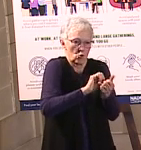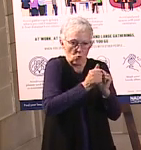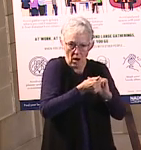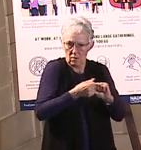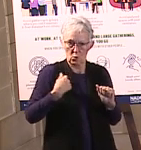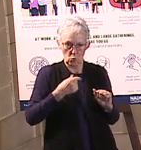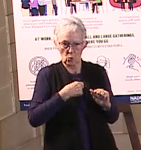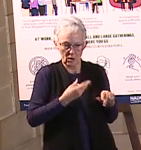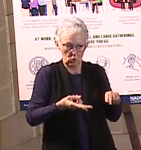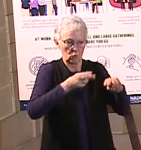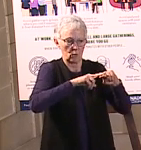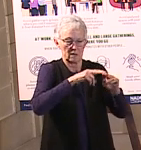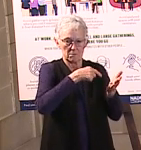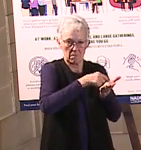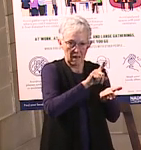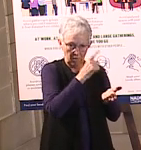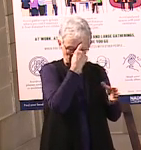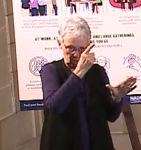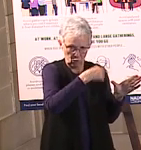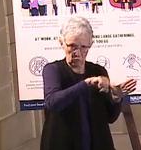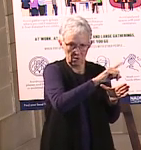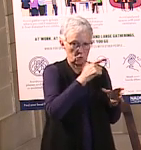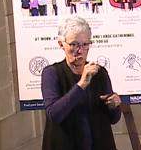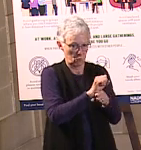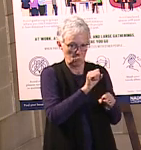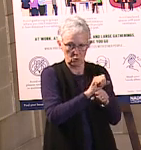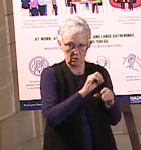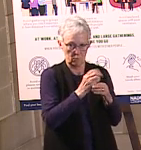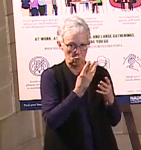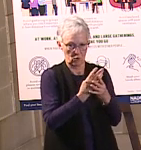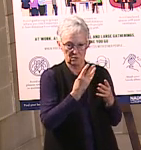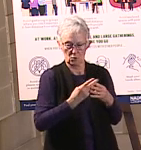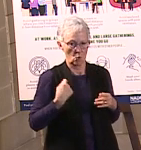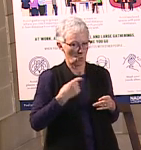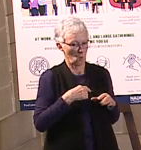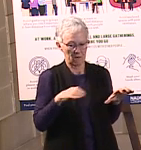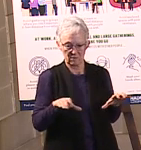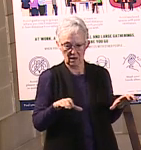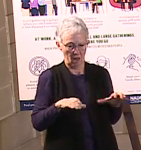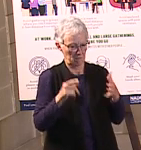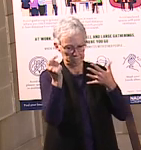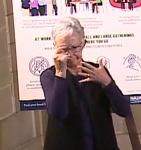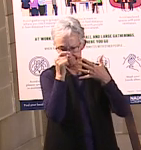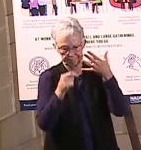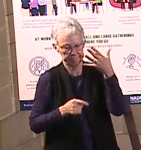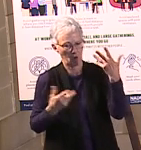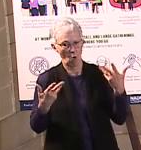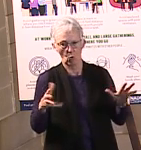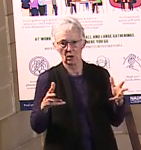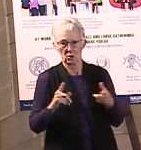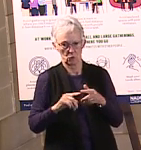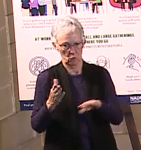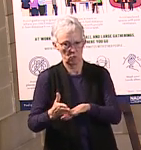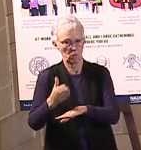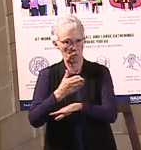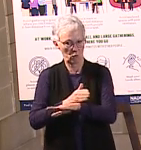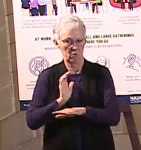changes to the security and invested in that. So we've taken a number of steps to improve how we're running our correction system, and that was one of the reasons